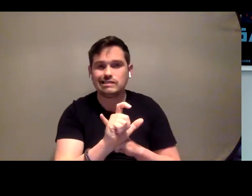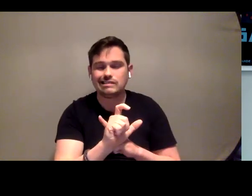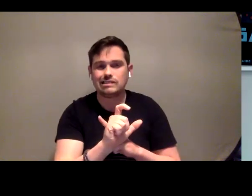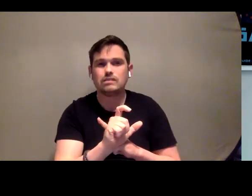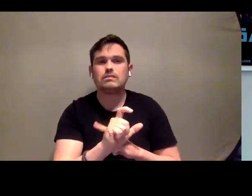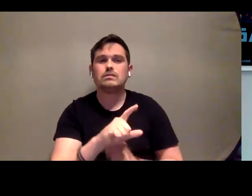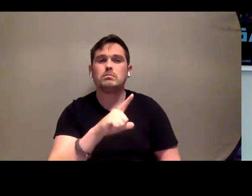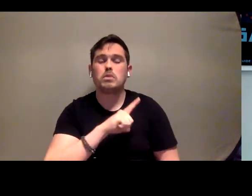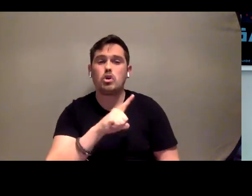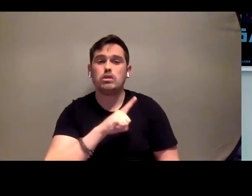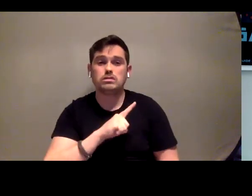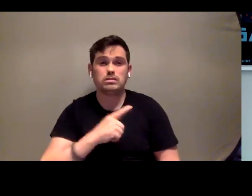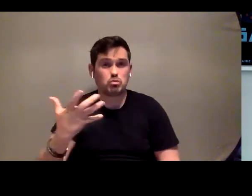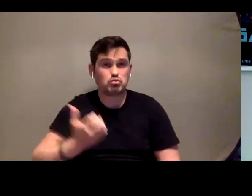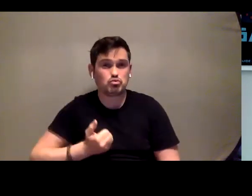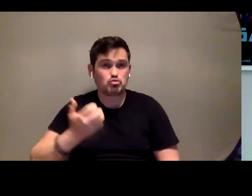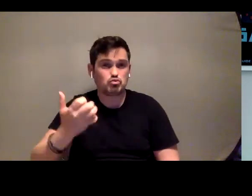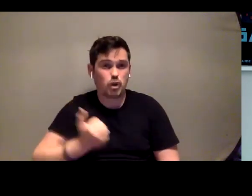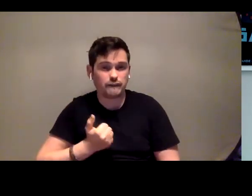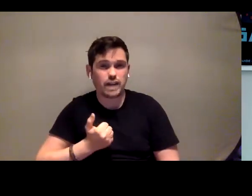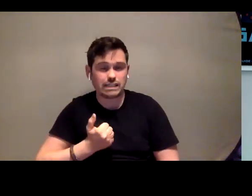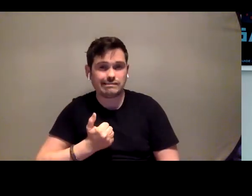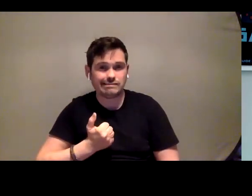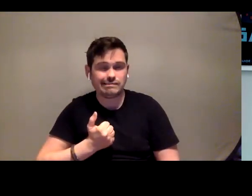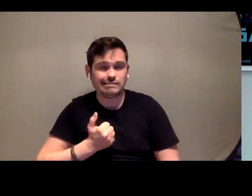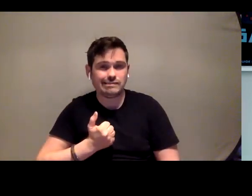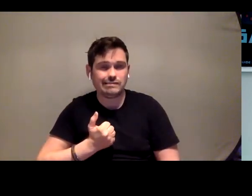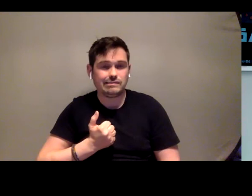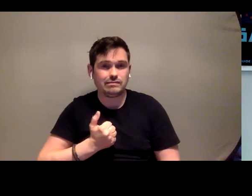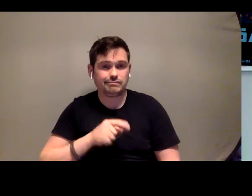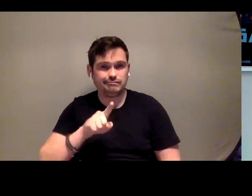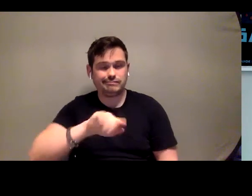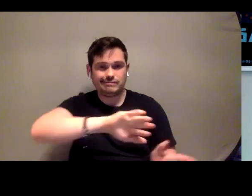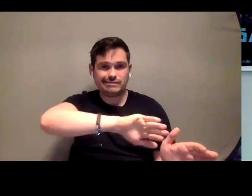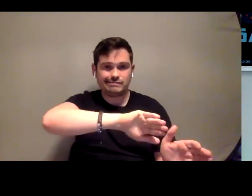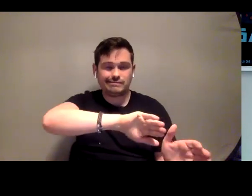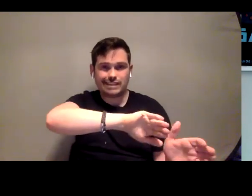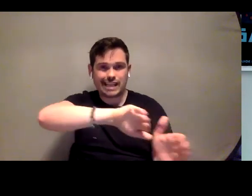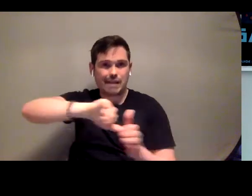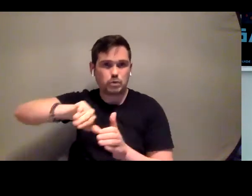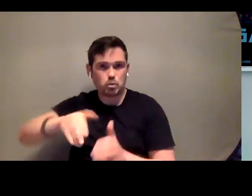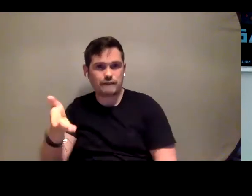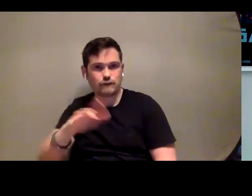out of Scotland, while oil and gas workers are forced to work under increasingly precarious conditions.